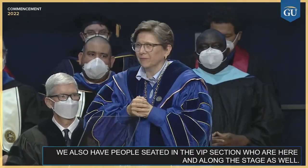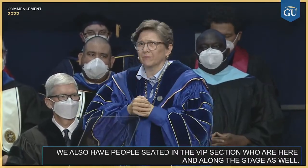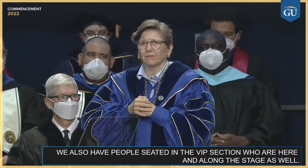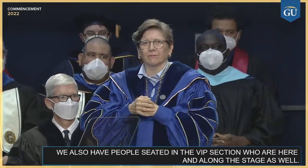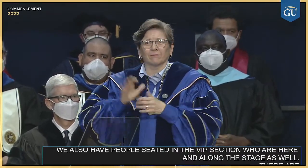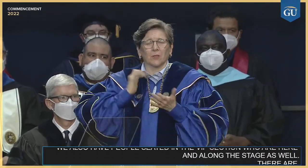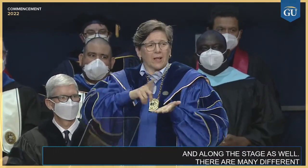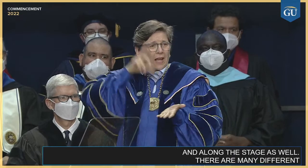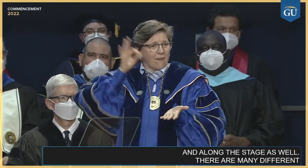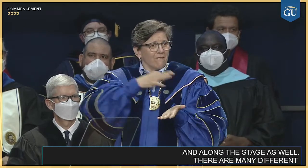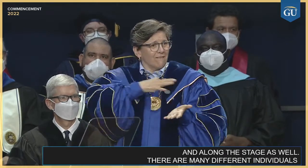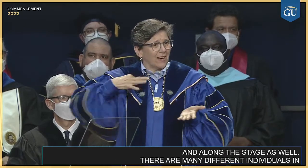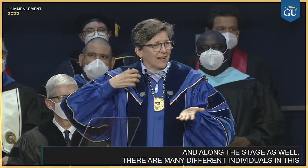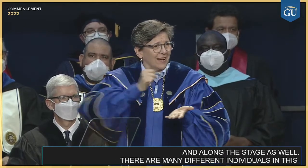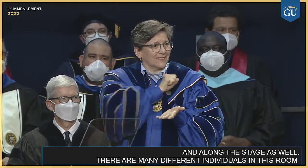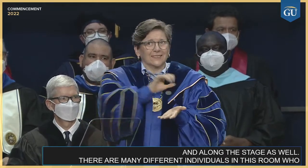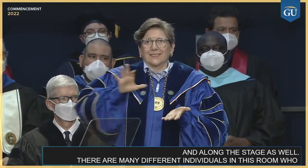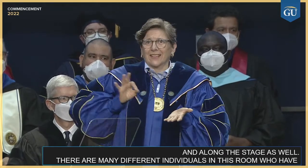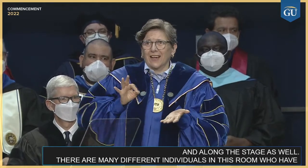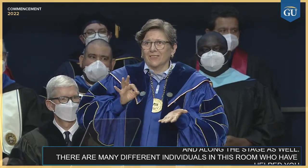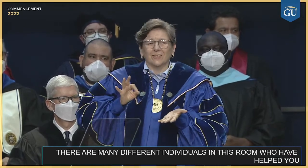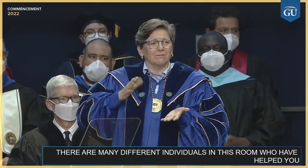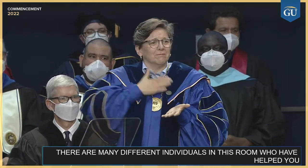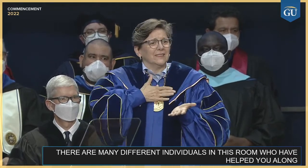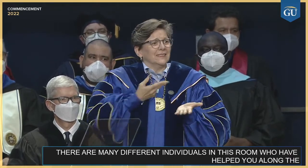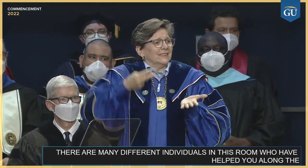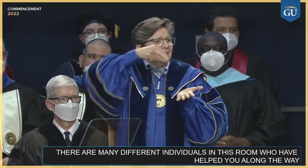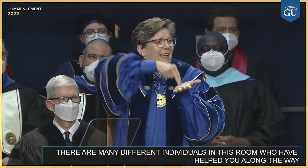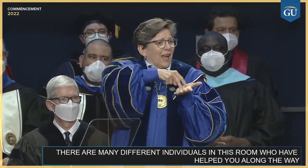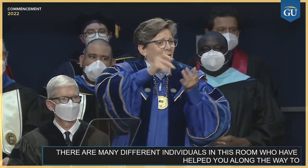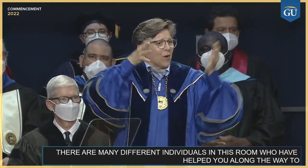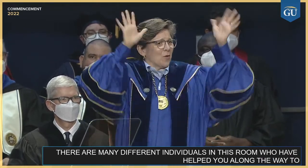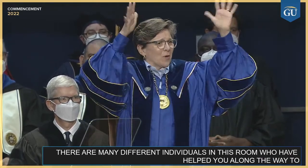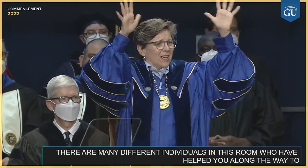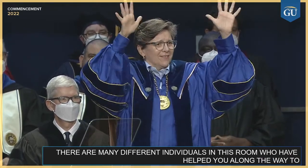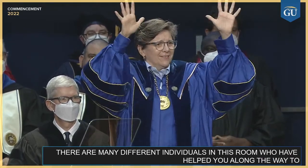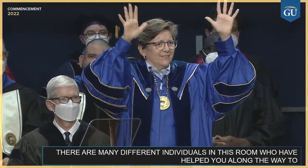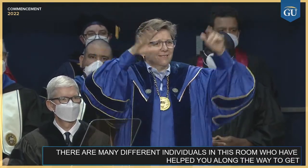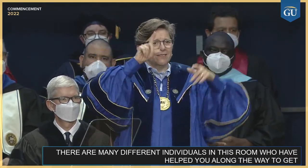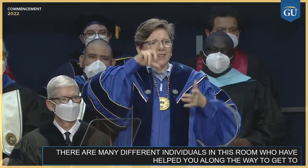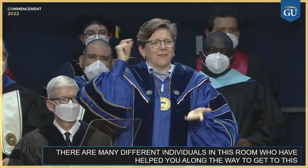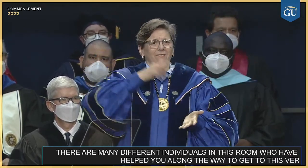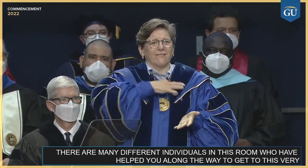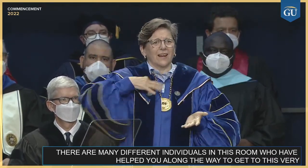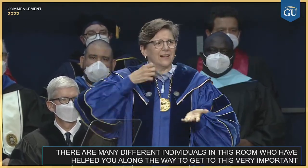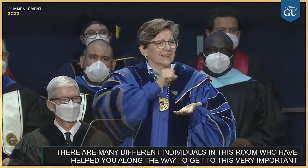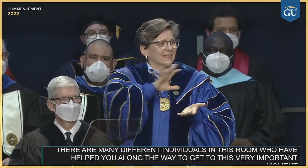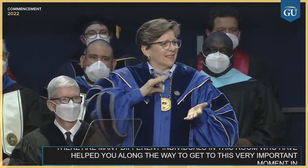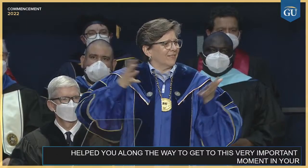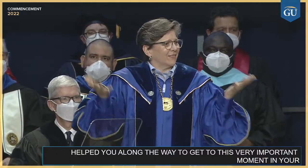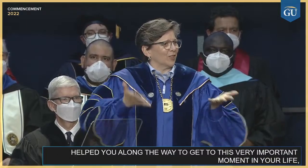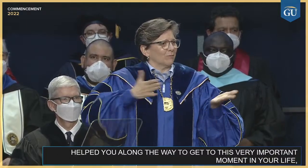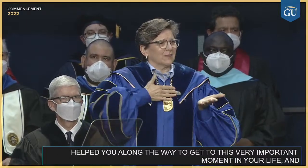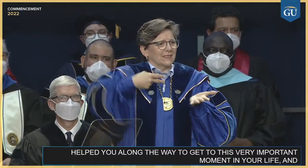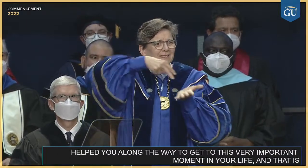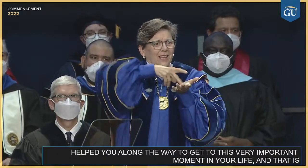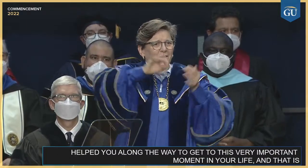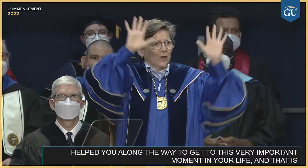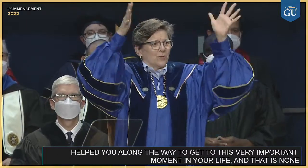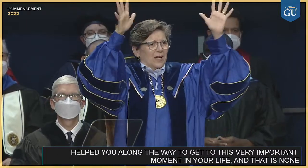life. And that is none other than our faculty and staff. So if you can stand or wave, if you're able to be